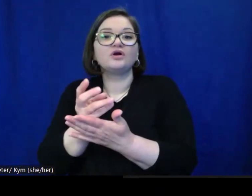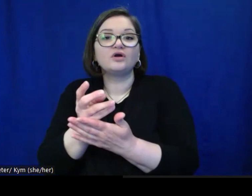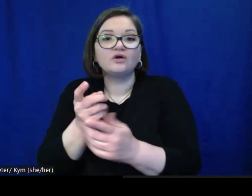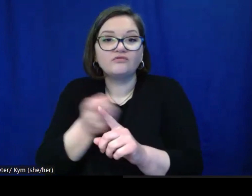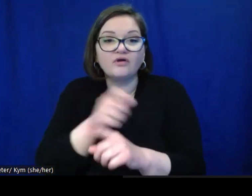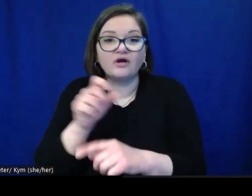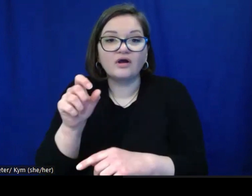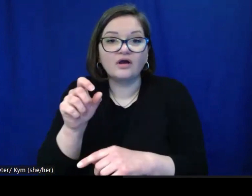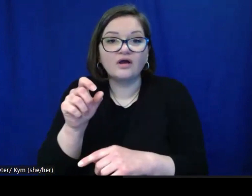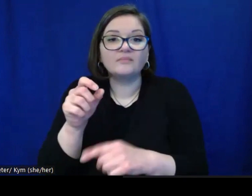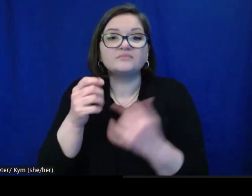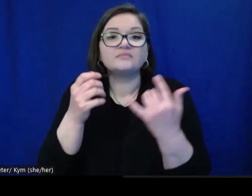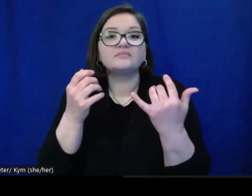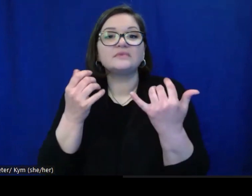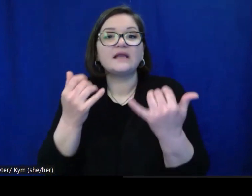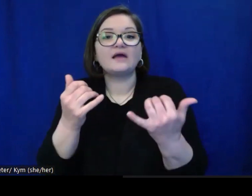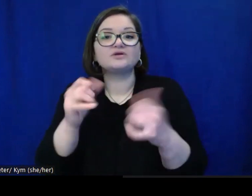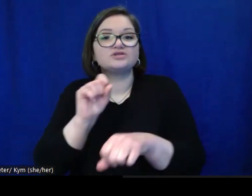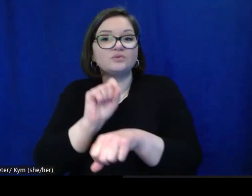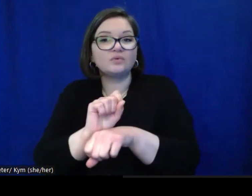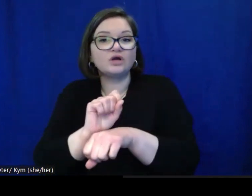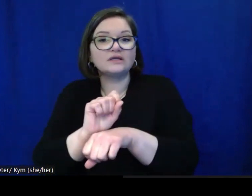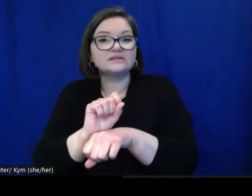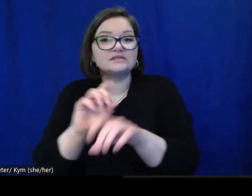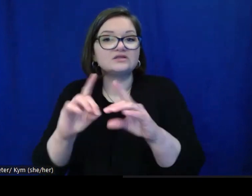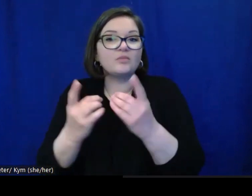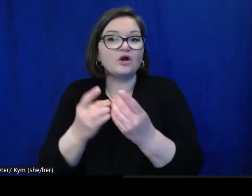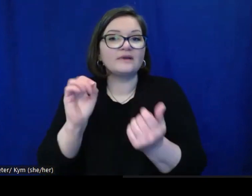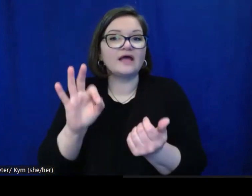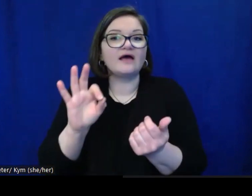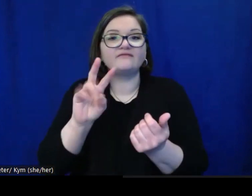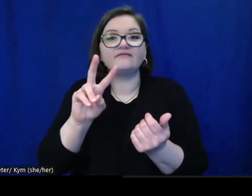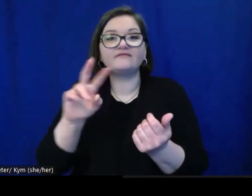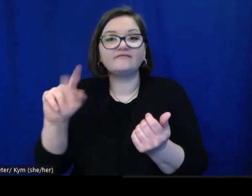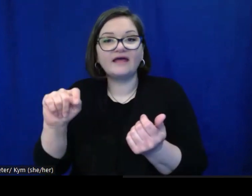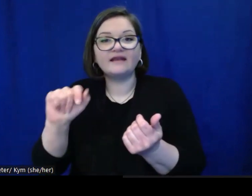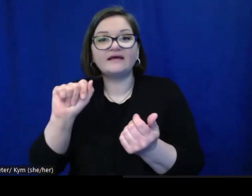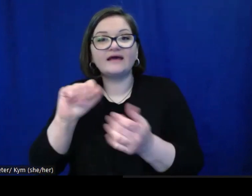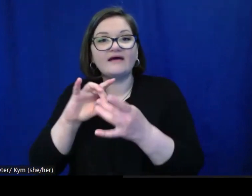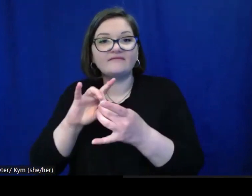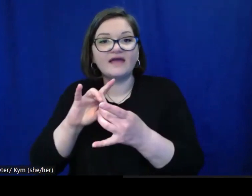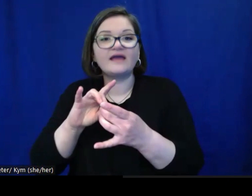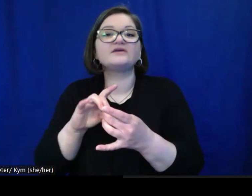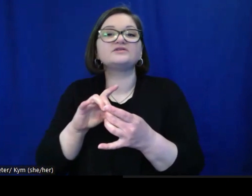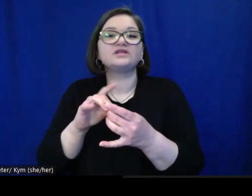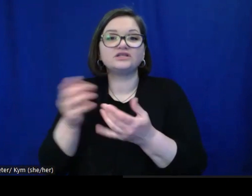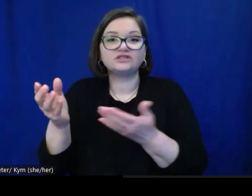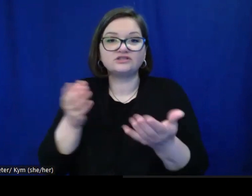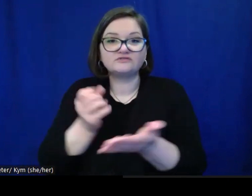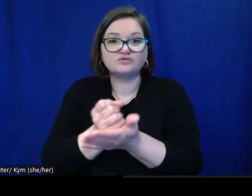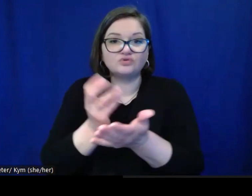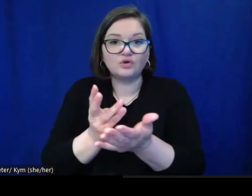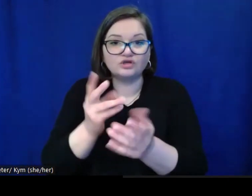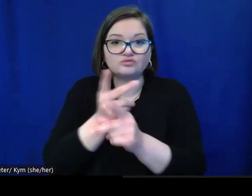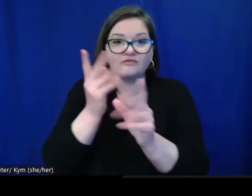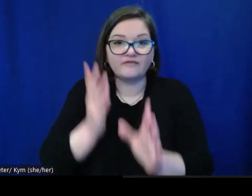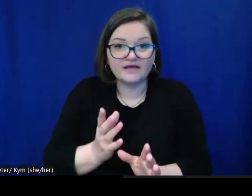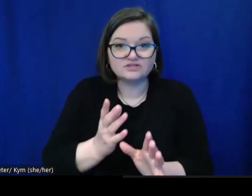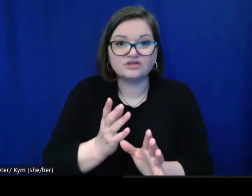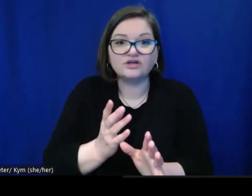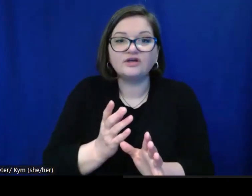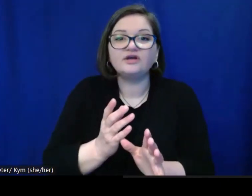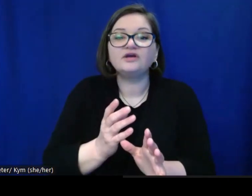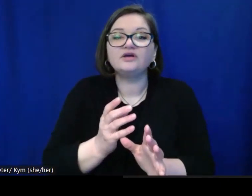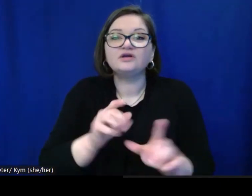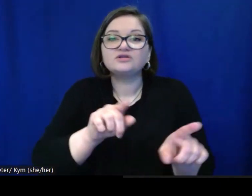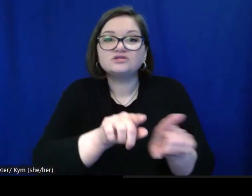as a social work supervisor for the mental health departments throughout Maryland's 5 community-based outpatient clinics. In addition to her work